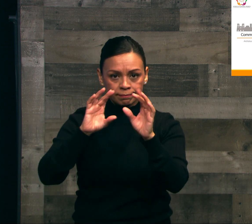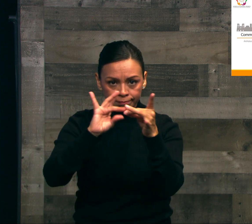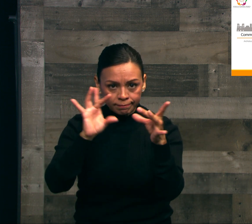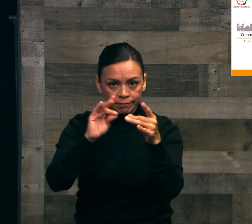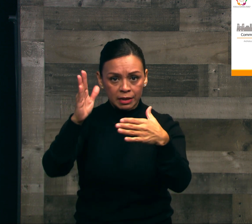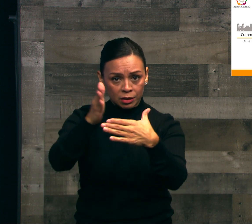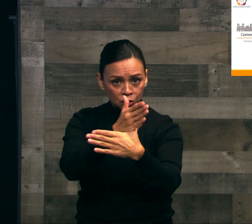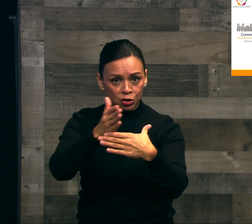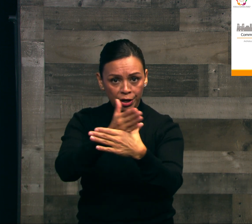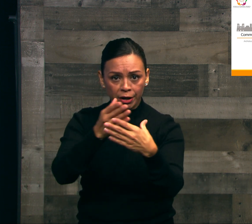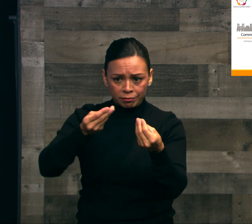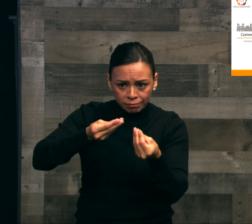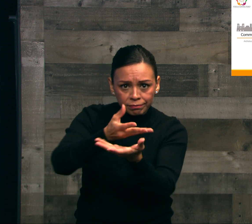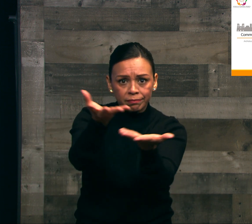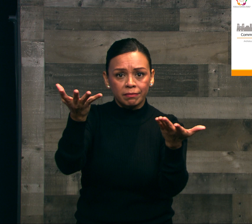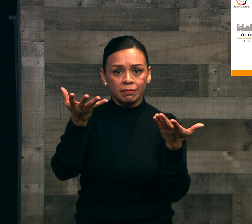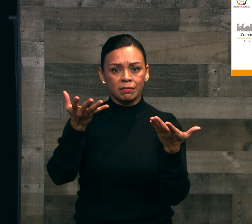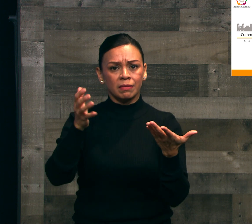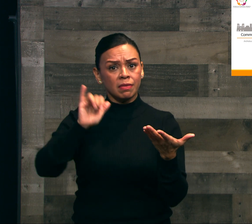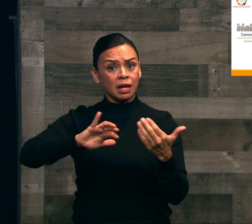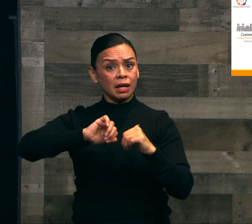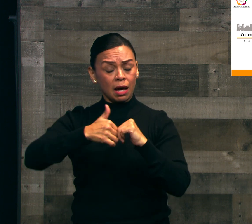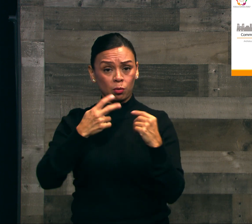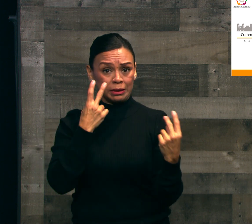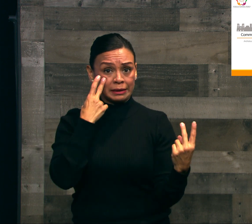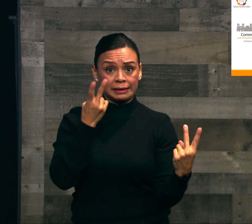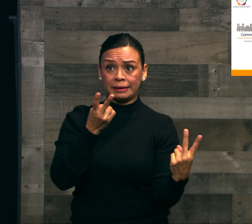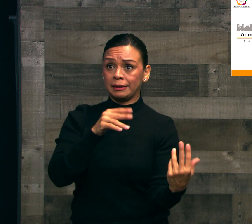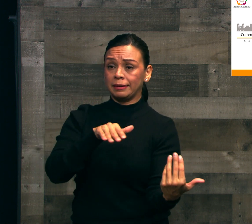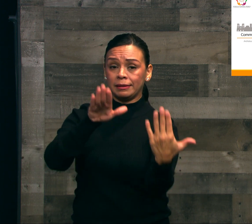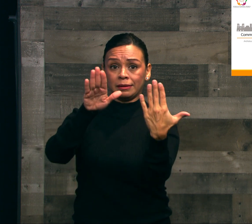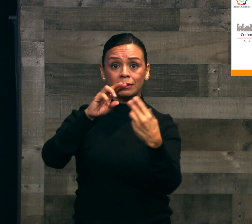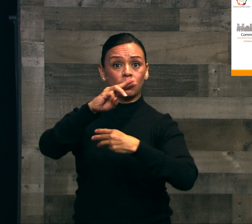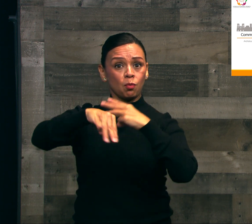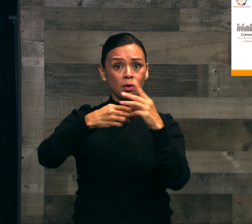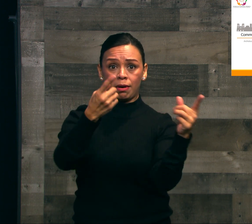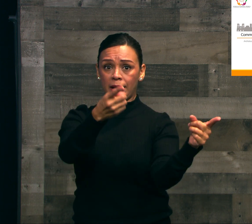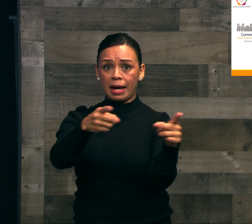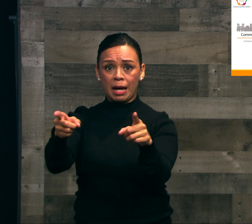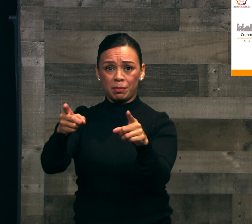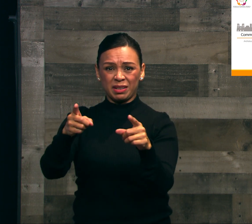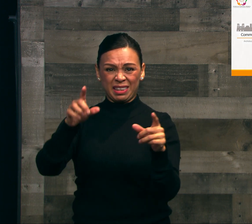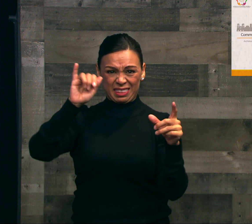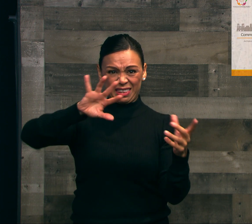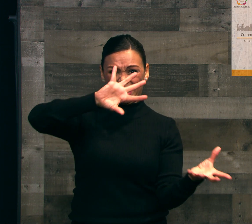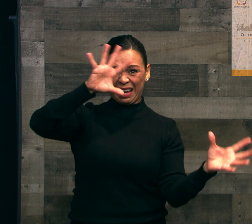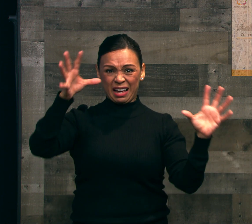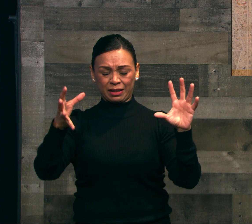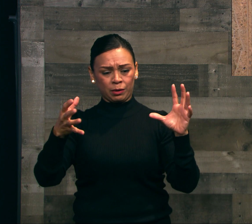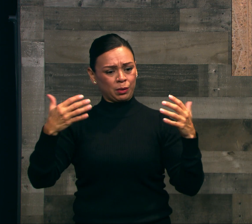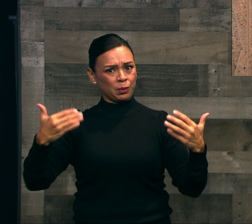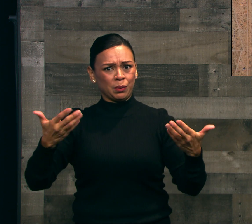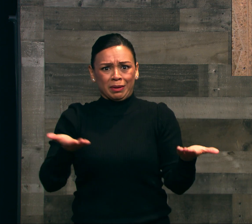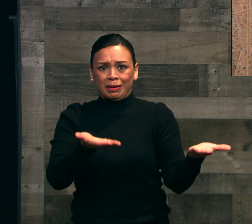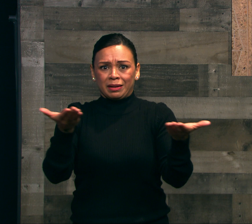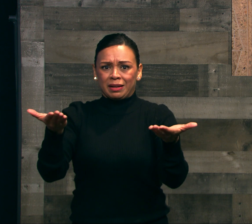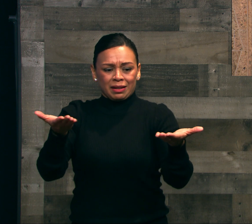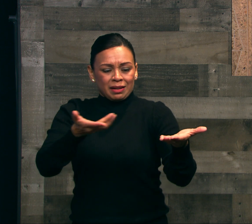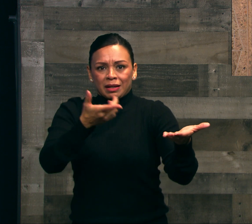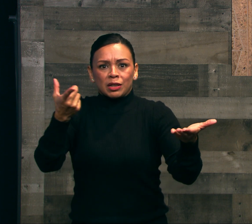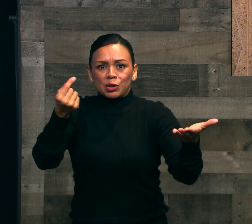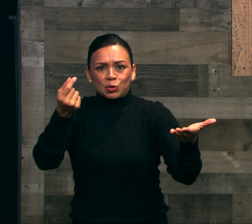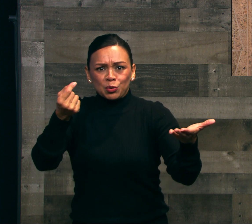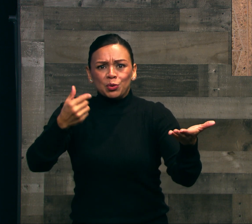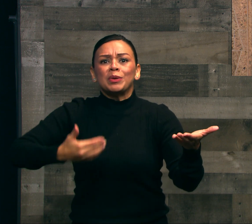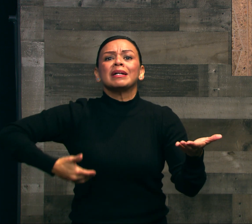is to meet and to evangelize the world around us. That's how we see the world going on. So what are we going to do with